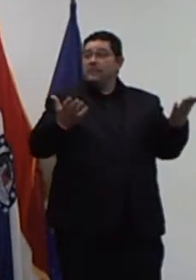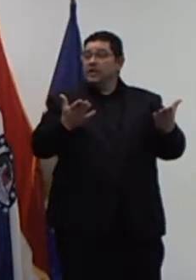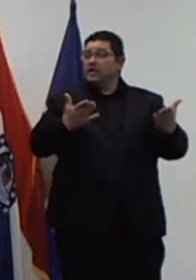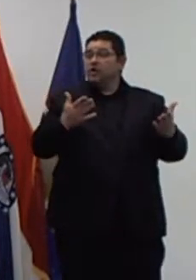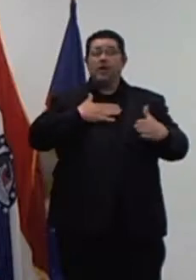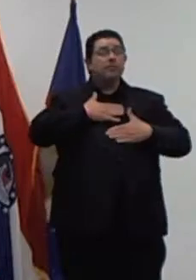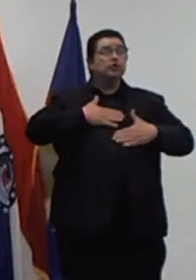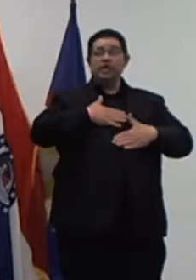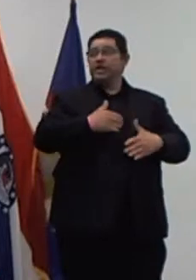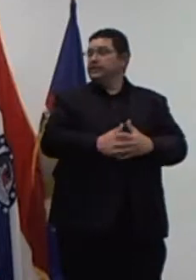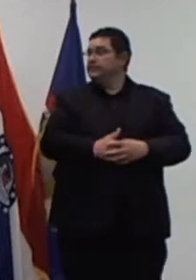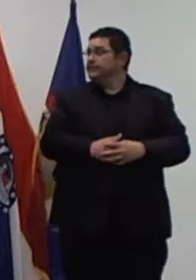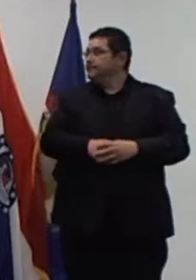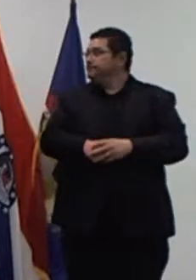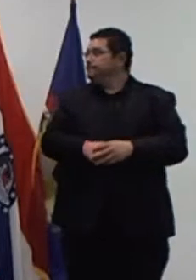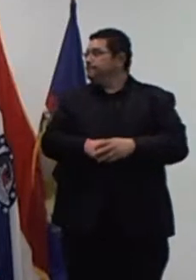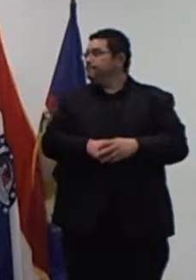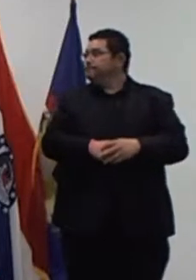it.